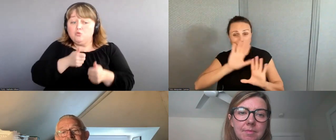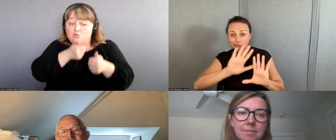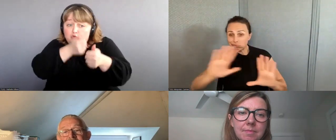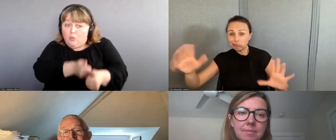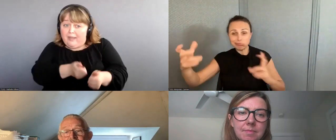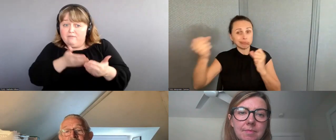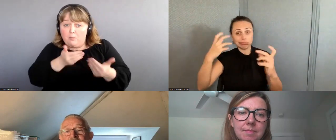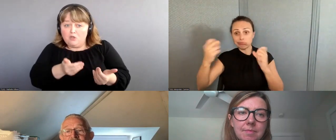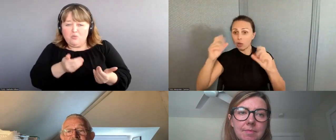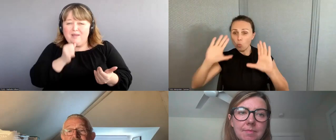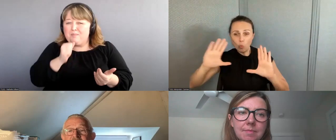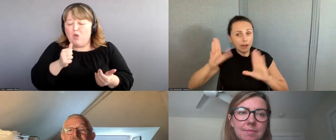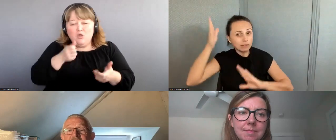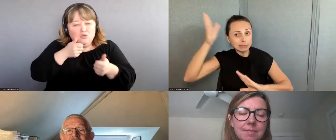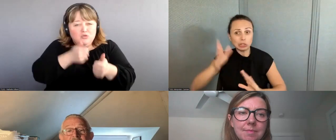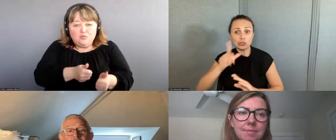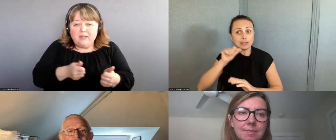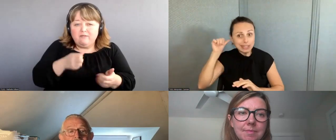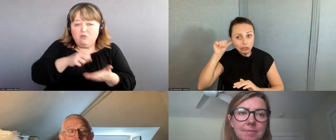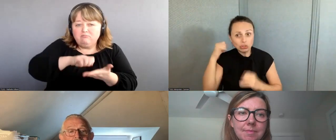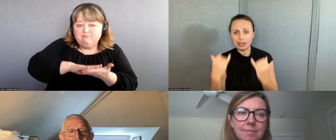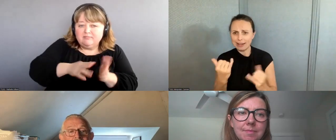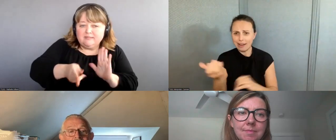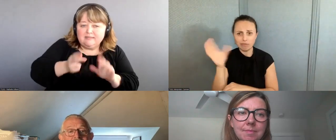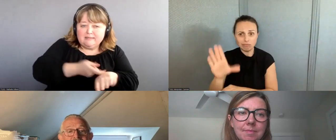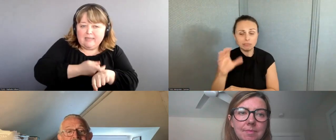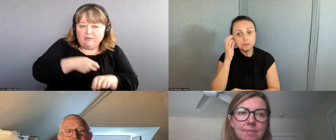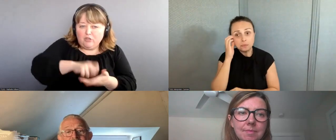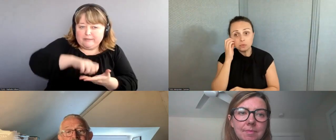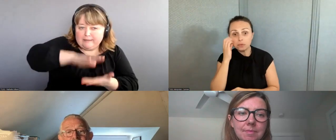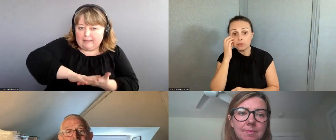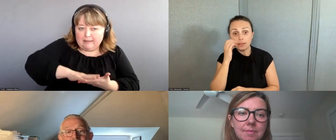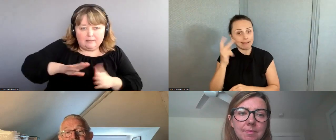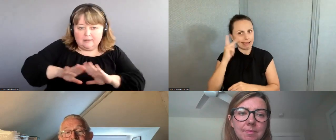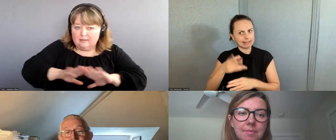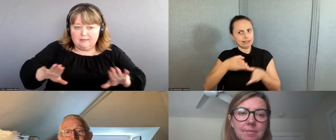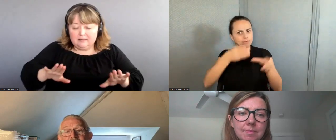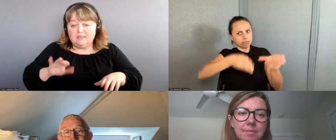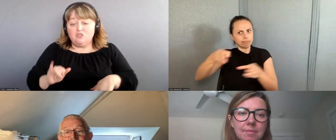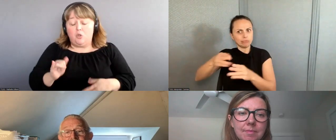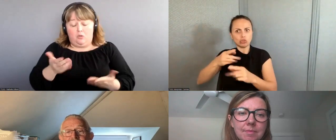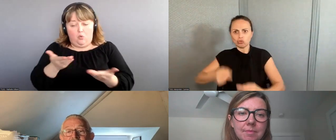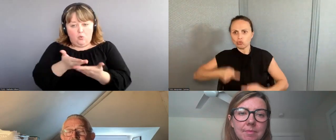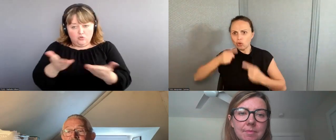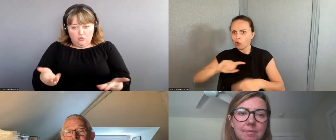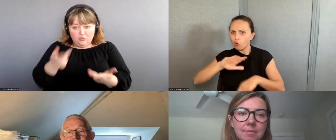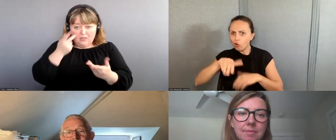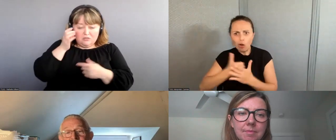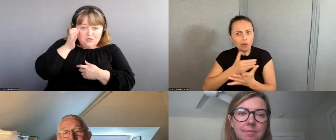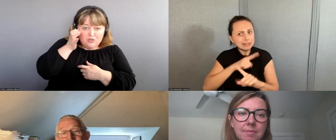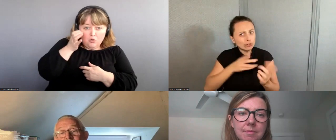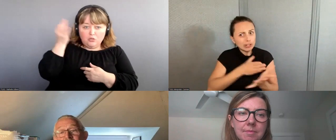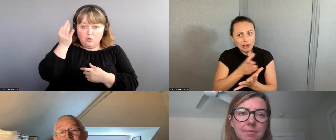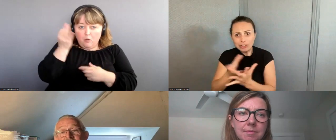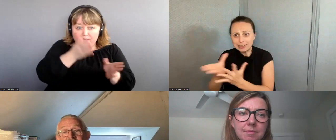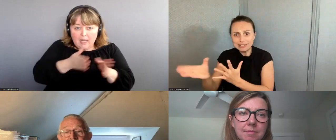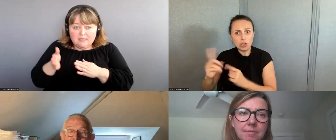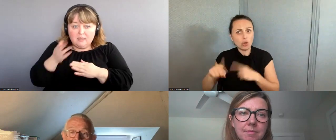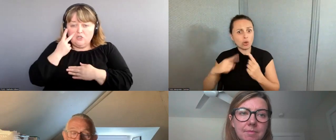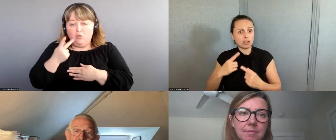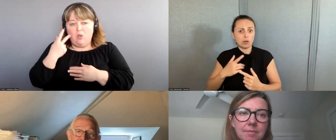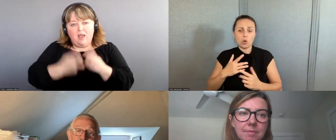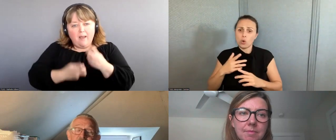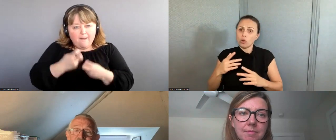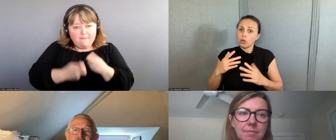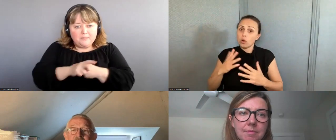fantastic speakers at this conference yesterday and today, and I see individual struggles in all areas, especially when I heard about,